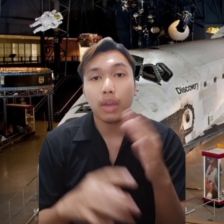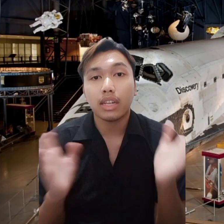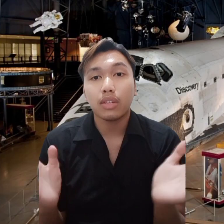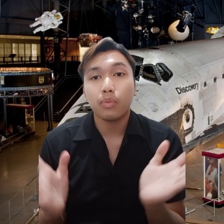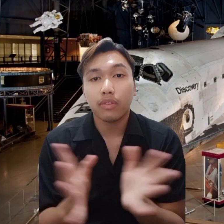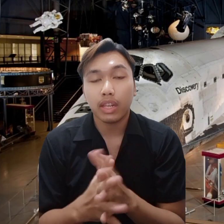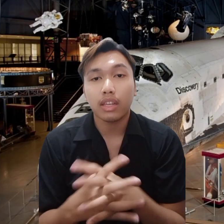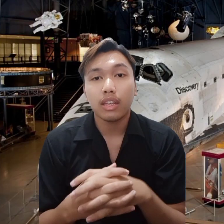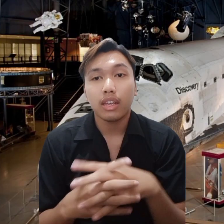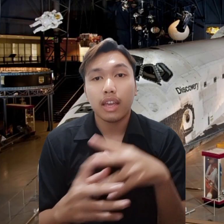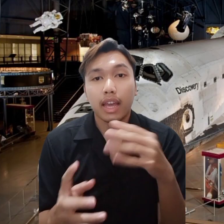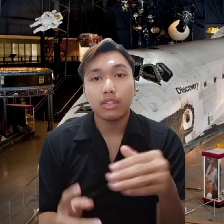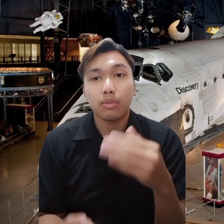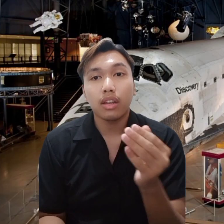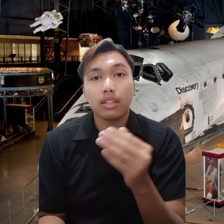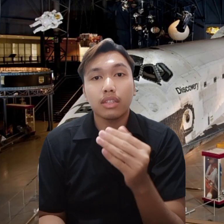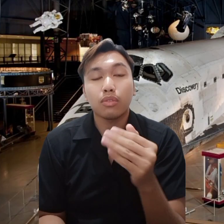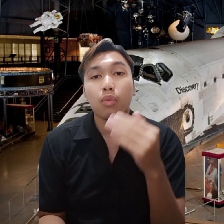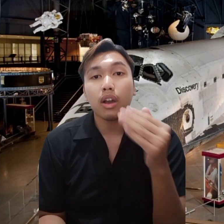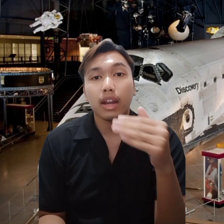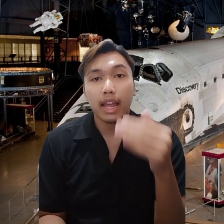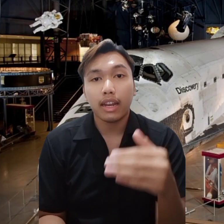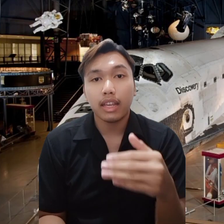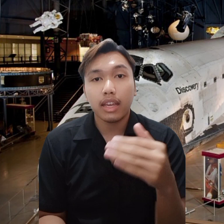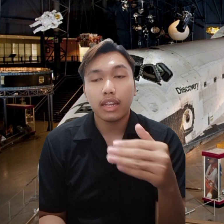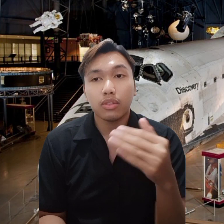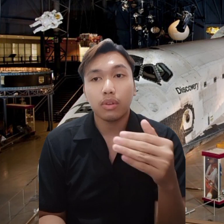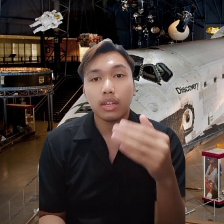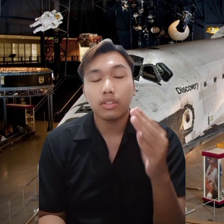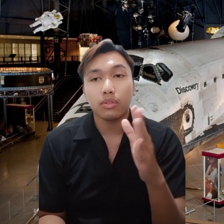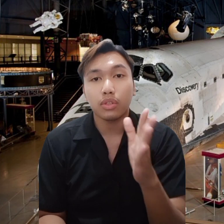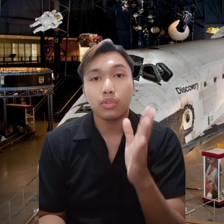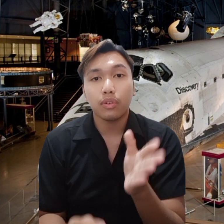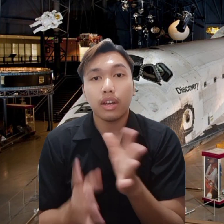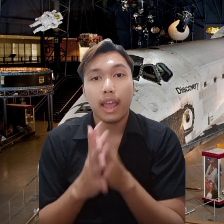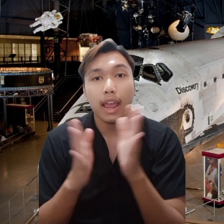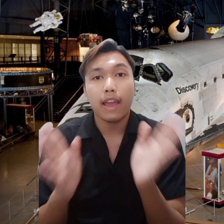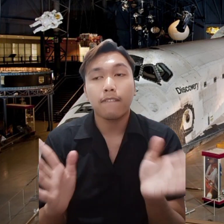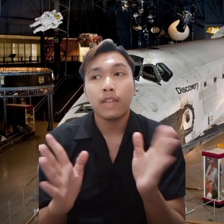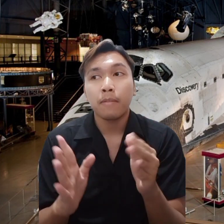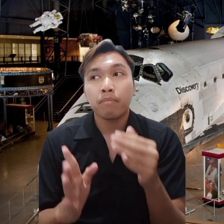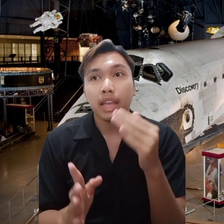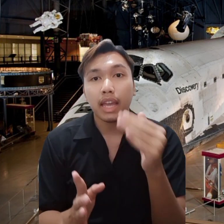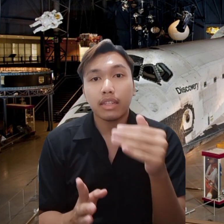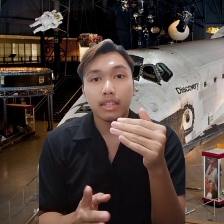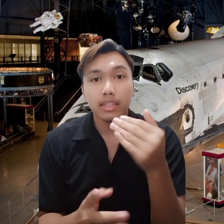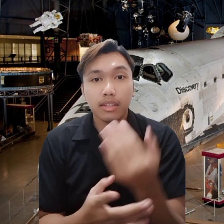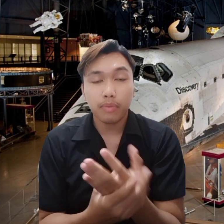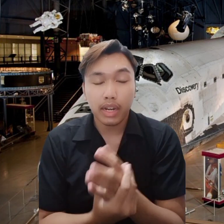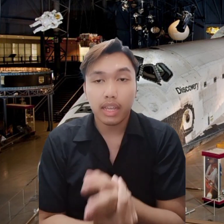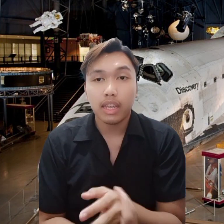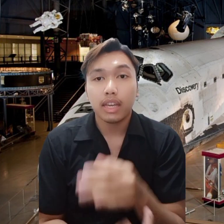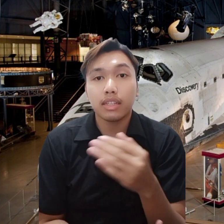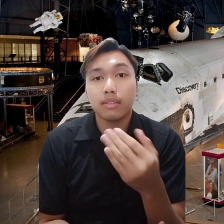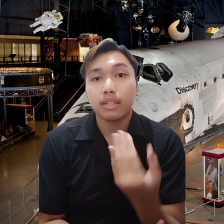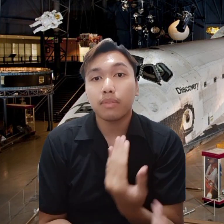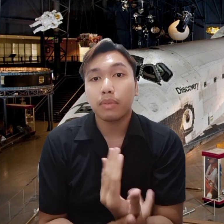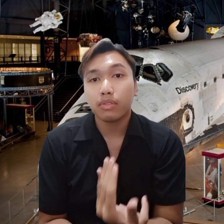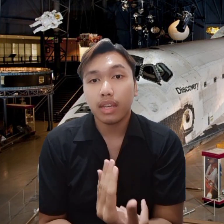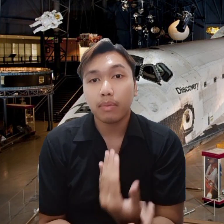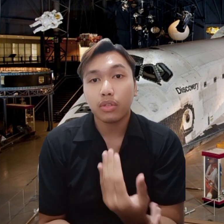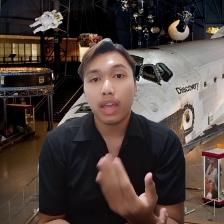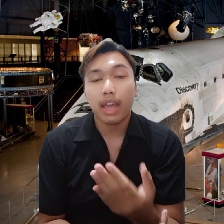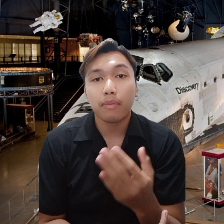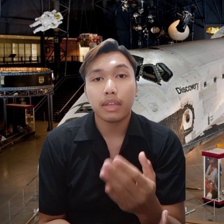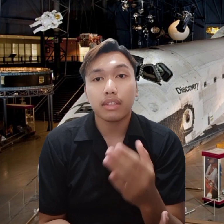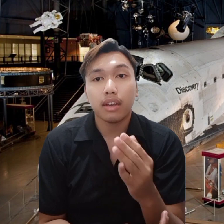to activity and to learn is to walk a rally and to learn to shoot and have and the display and the city